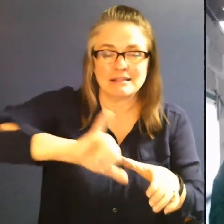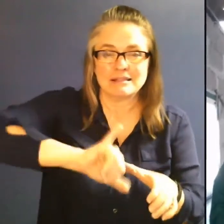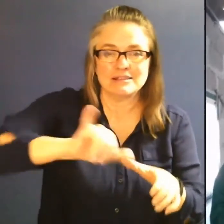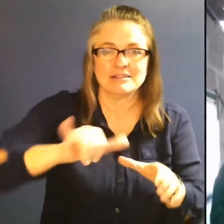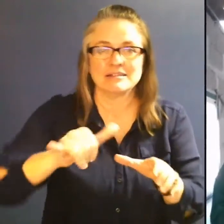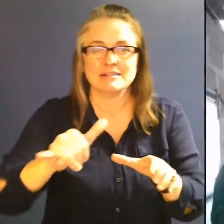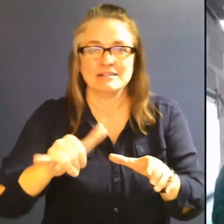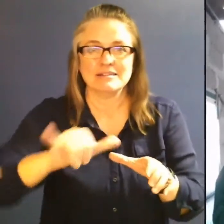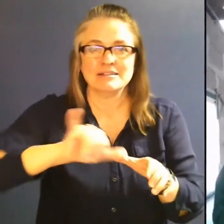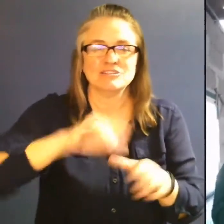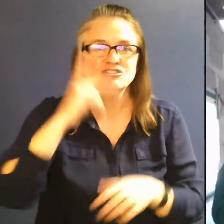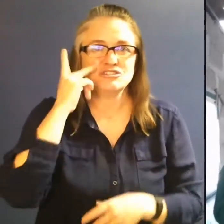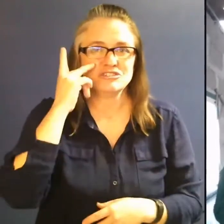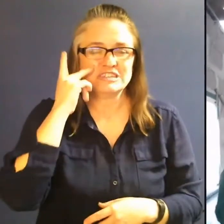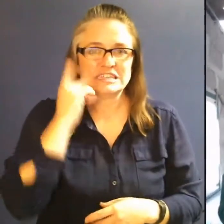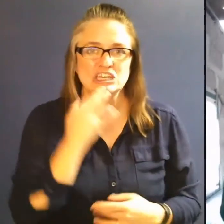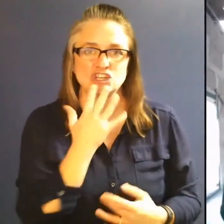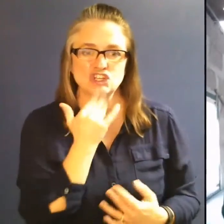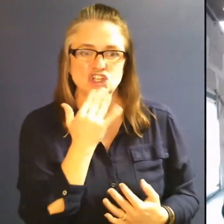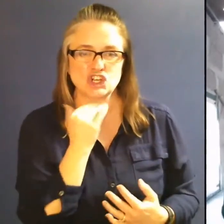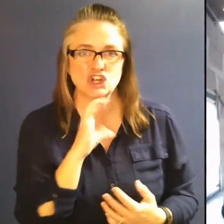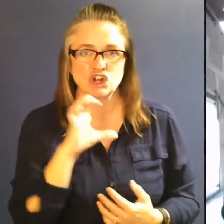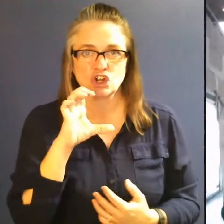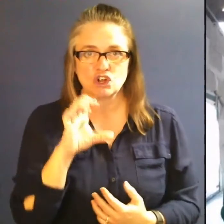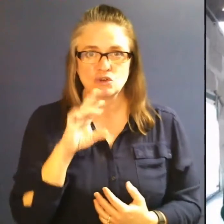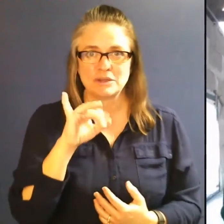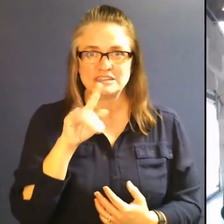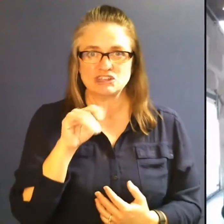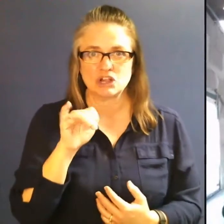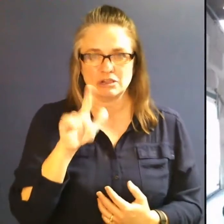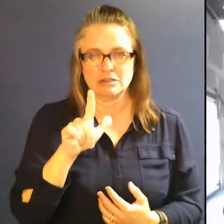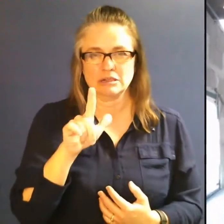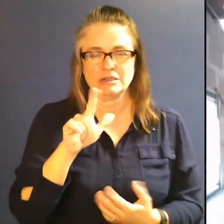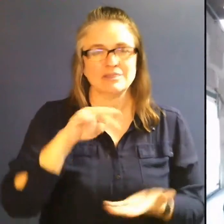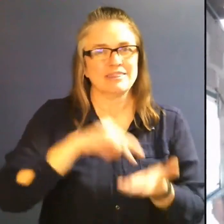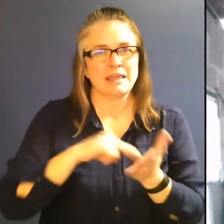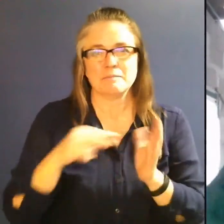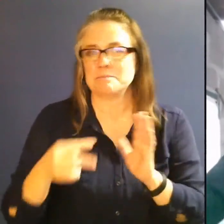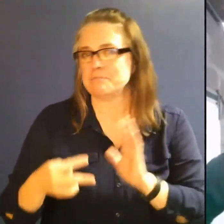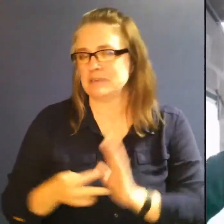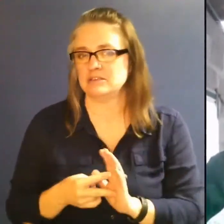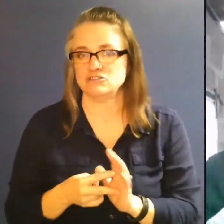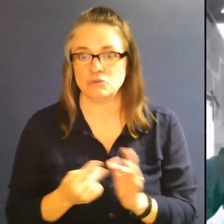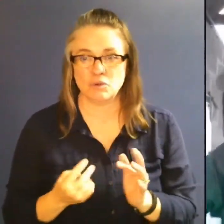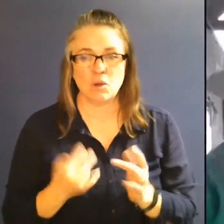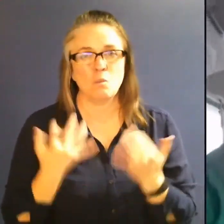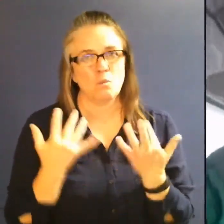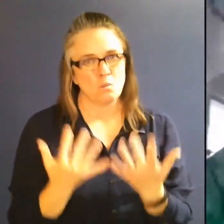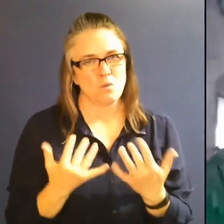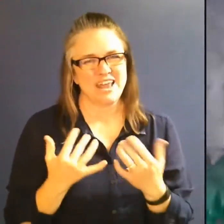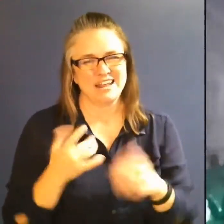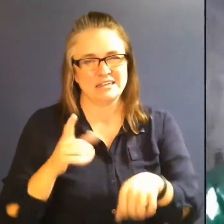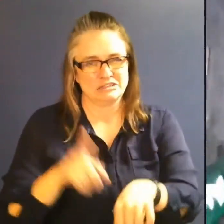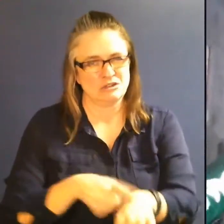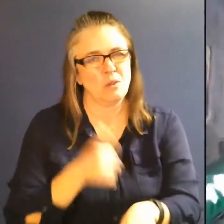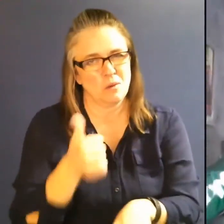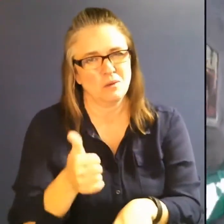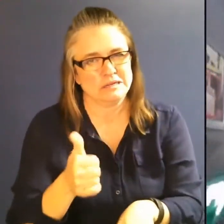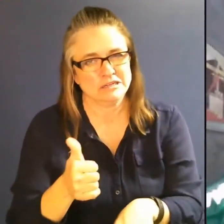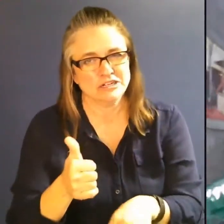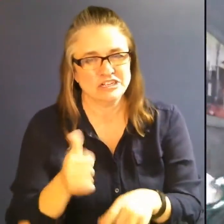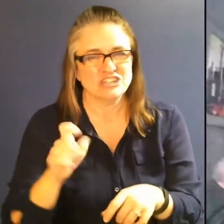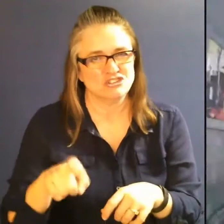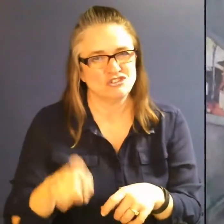getting sugar crystals in there, and you kind of just took too much water out of it. Another thing that's pretty